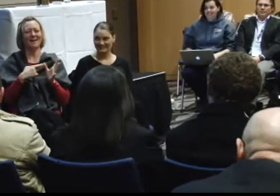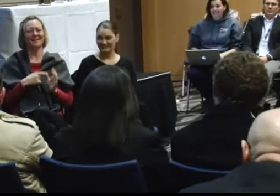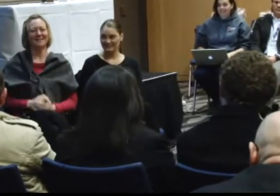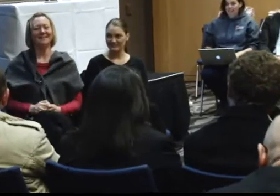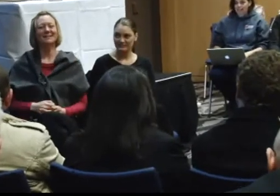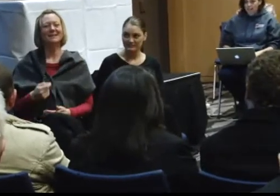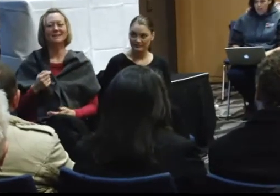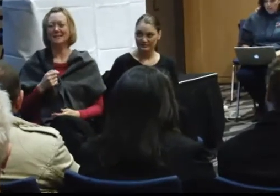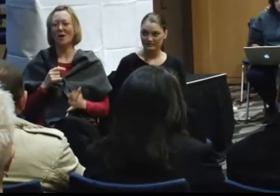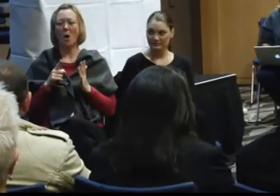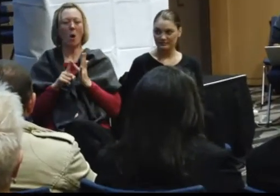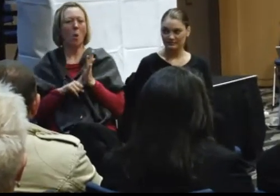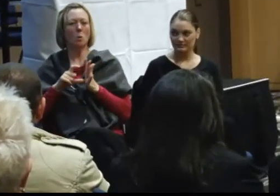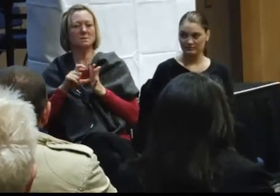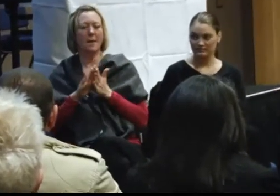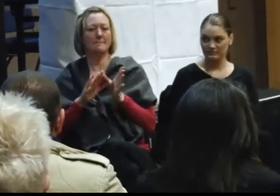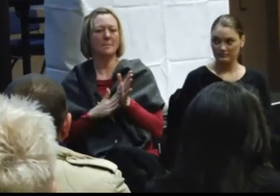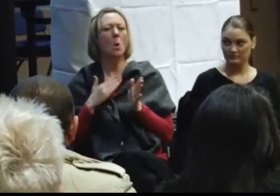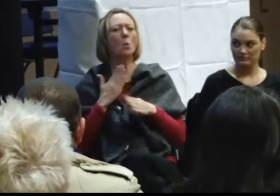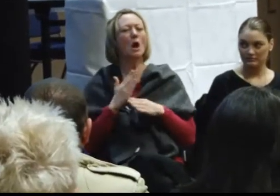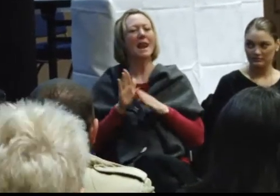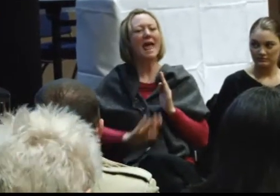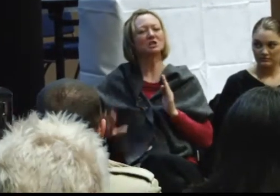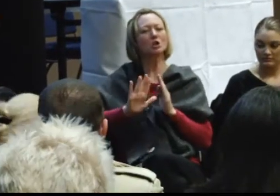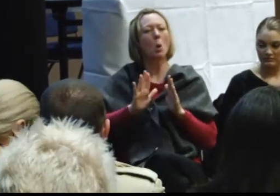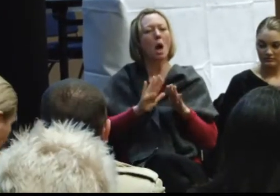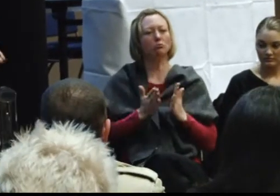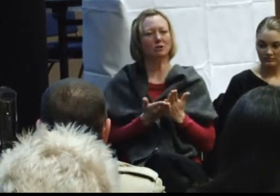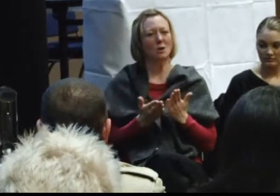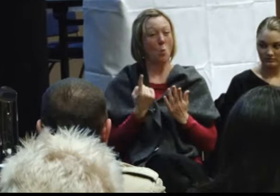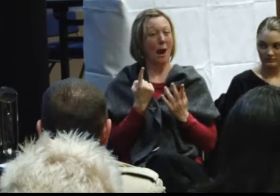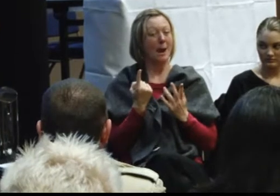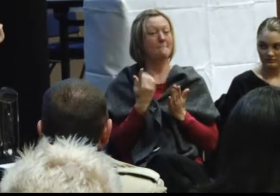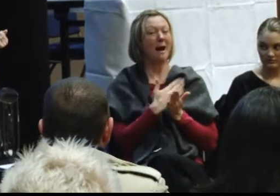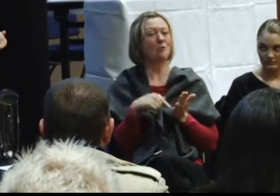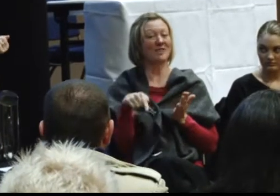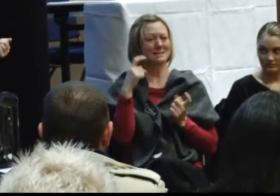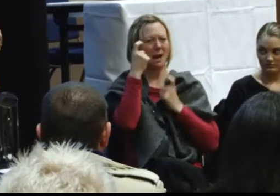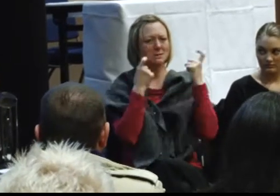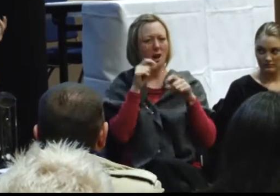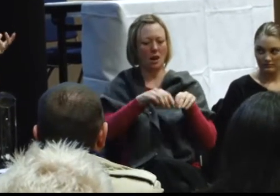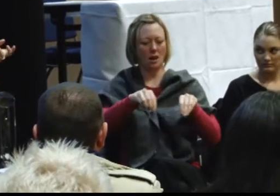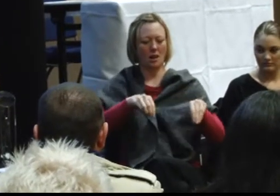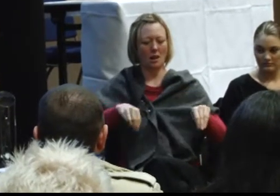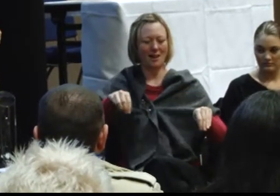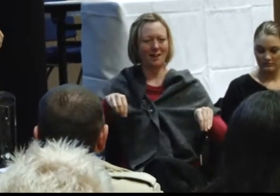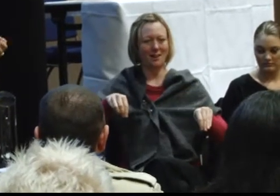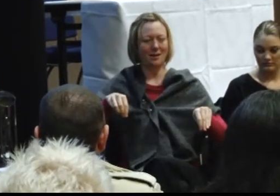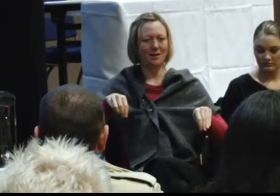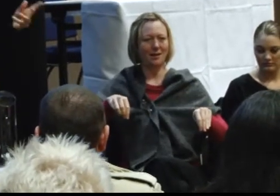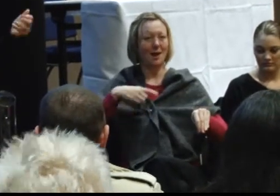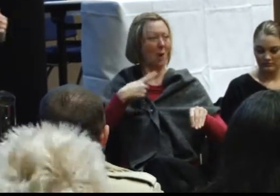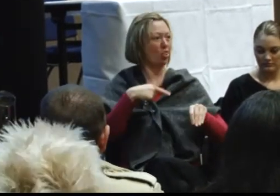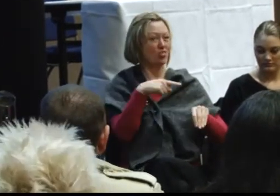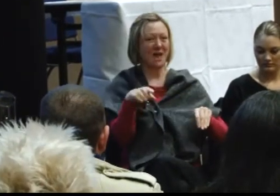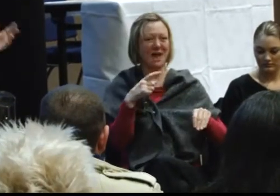I'm Lisa Oldham. I work at National Library. And there is one piece to this puzzle about digital citizenship and digital literacy, and